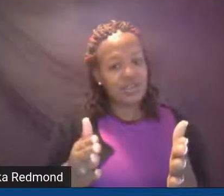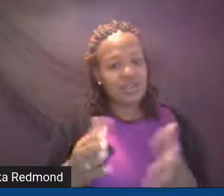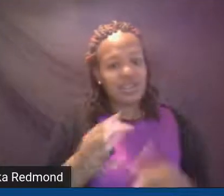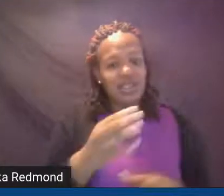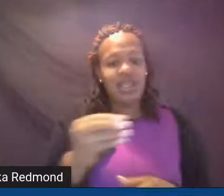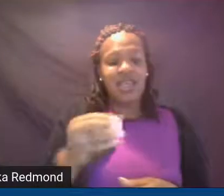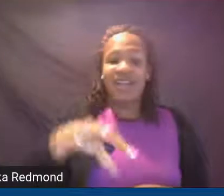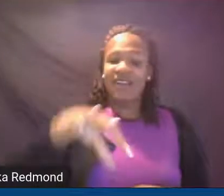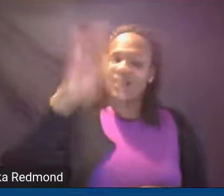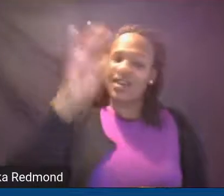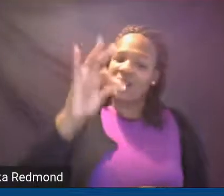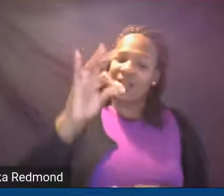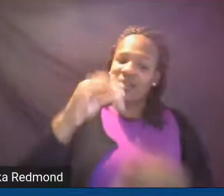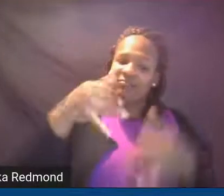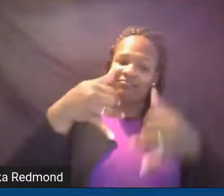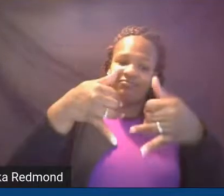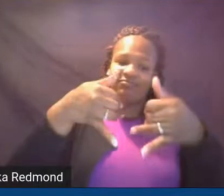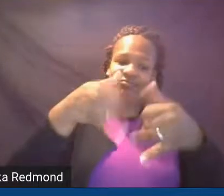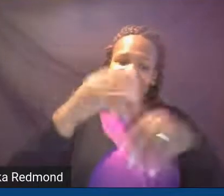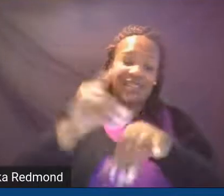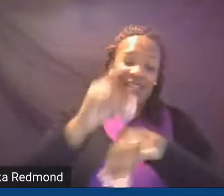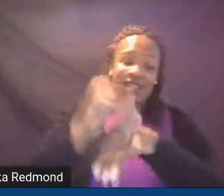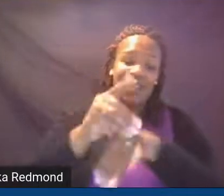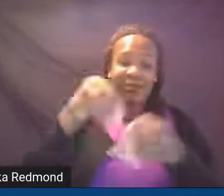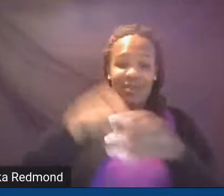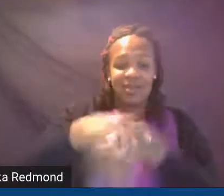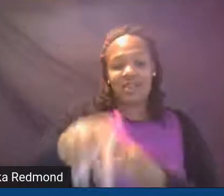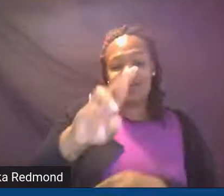rough and changing a life is something that's a privilege.